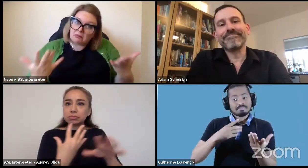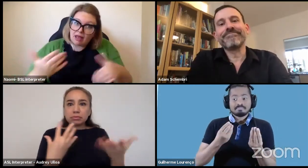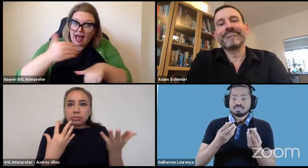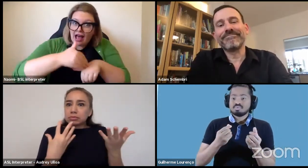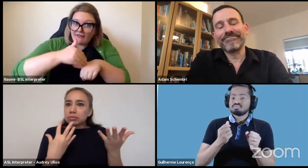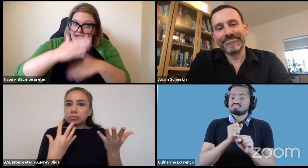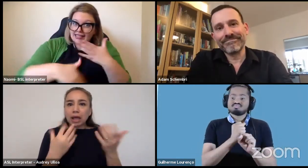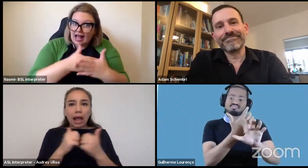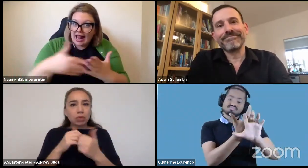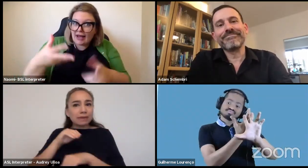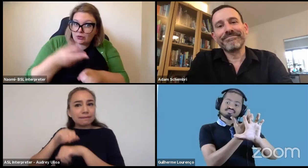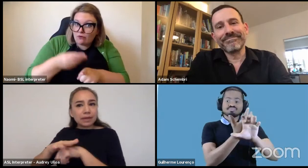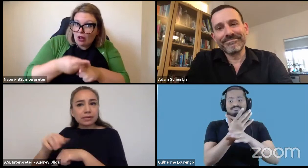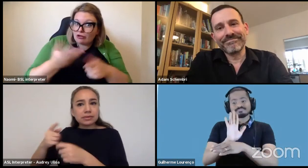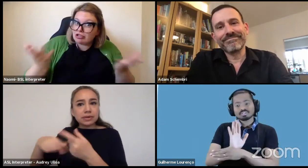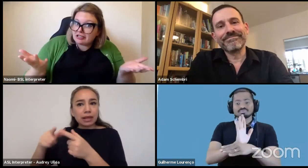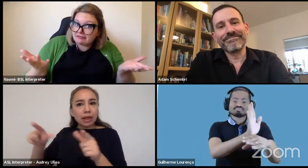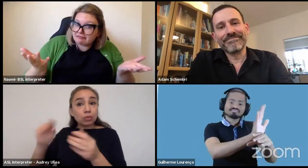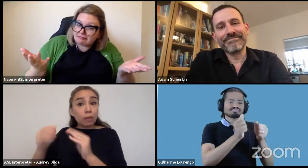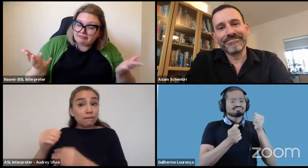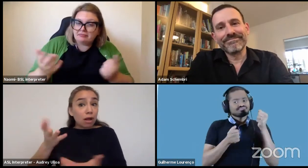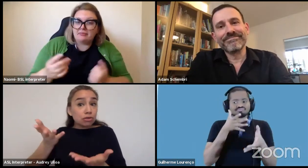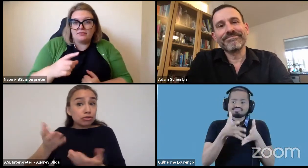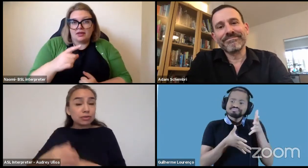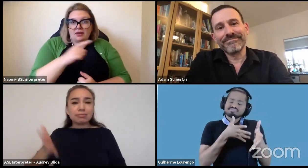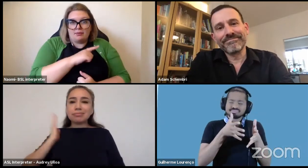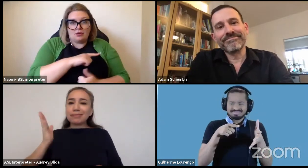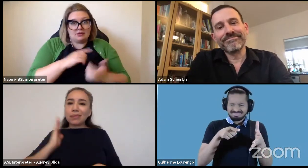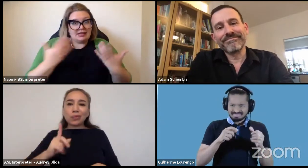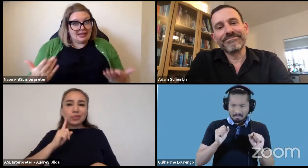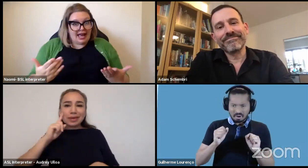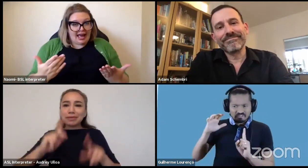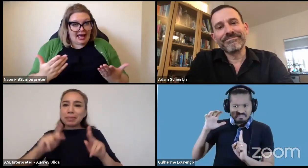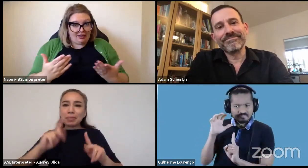language morphology, because deaf people could not communicate from